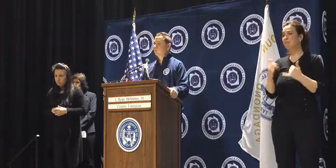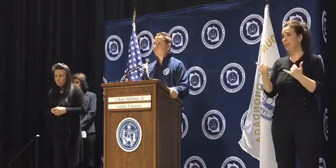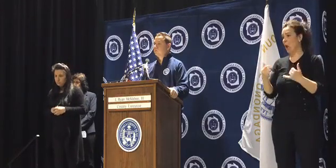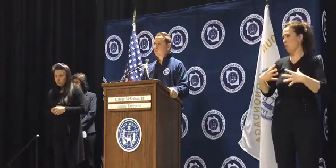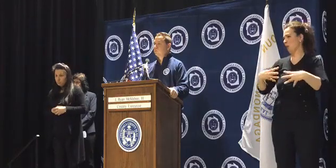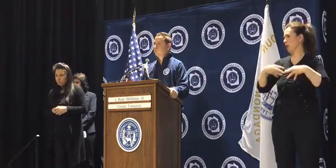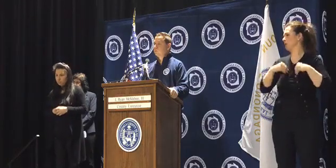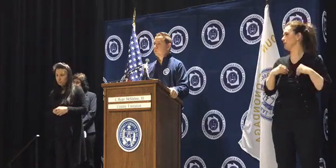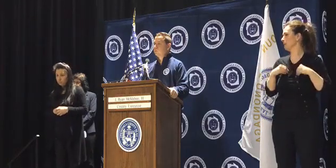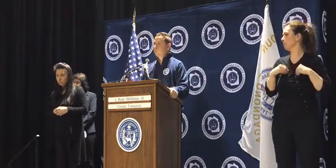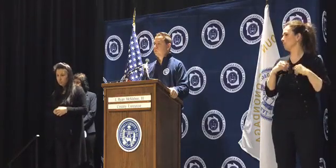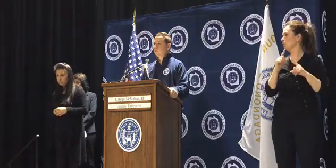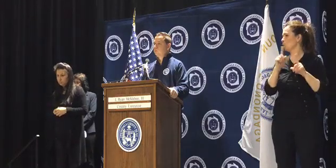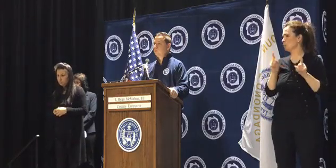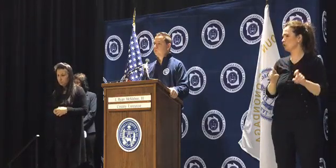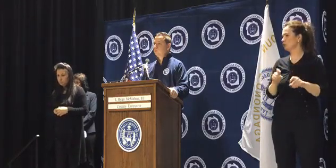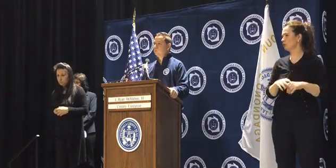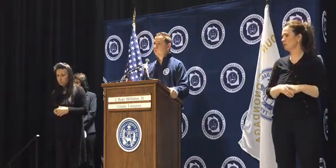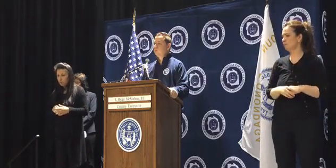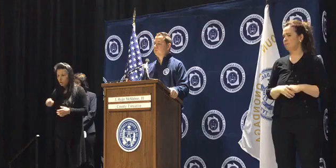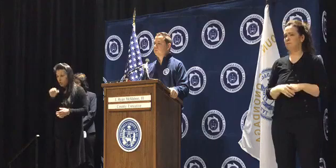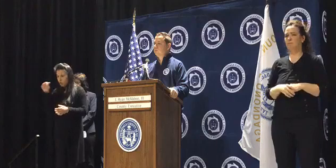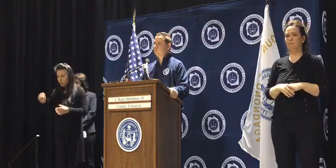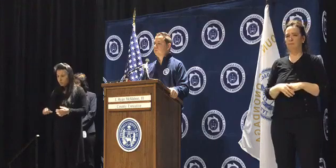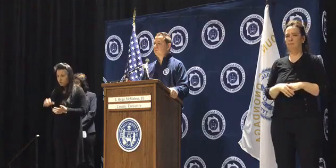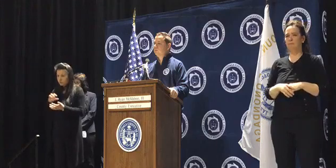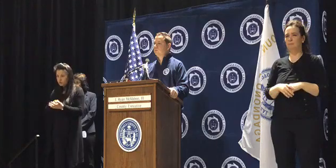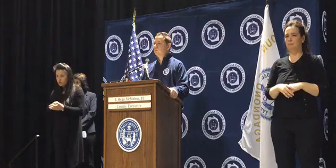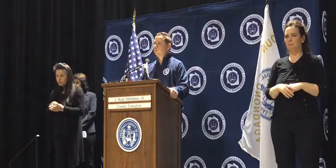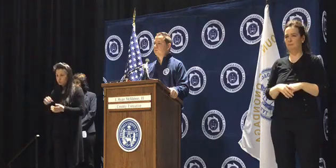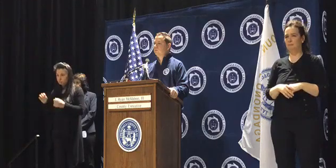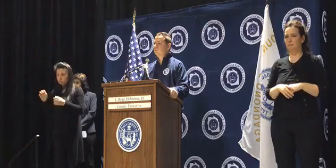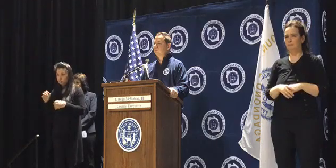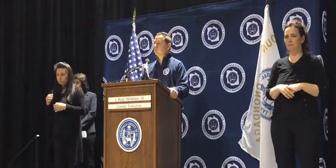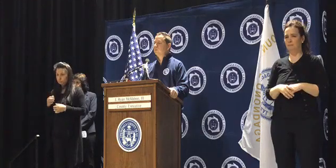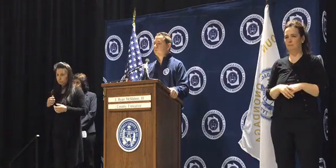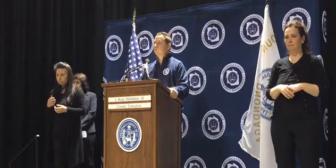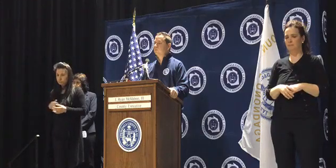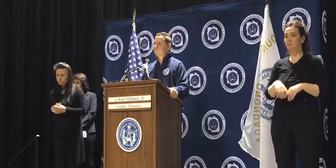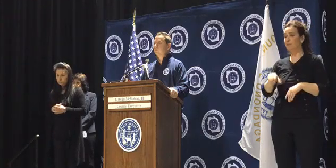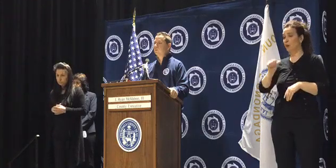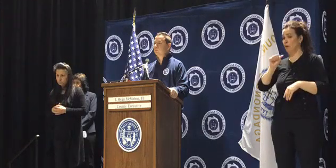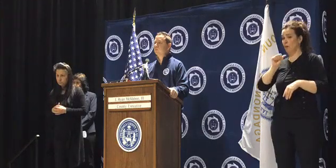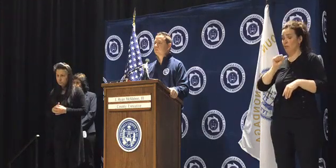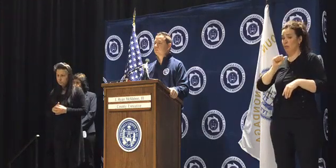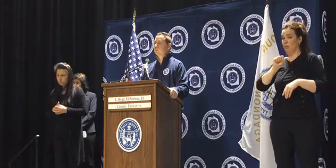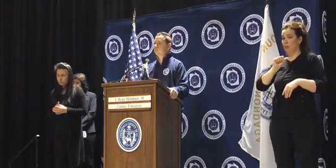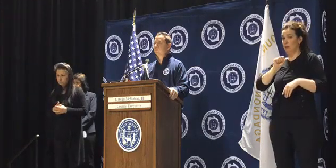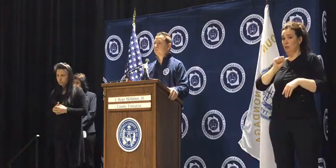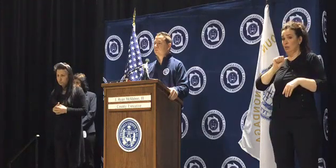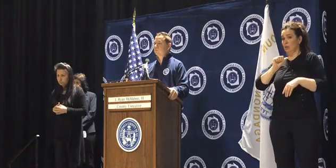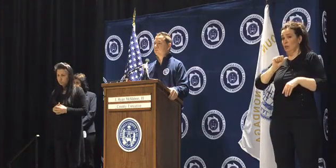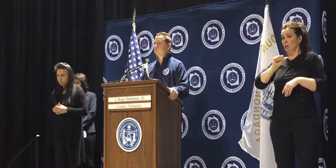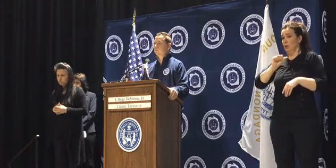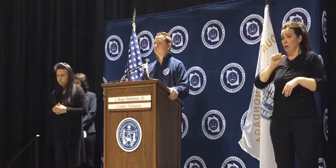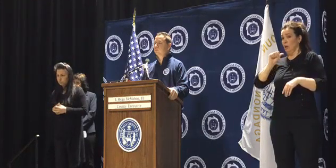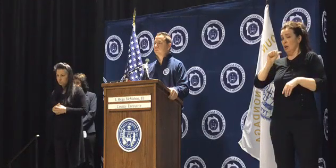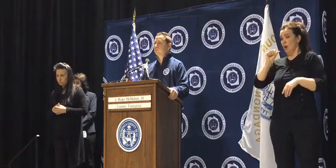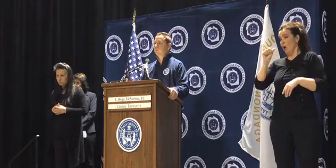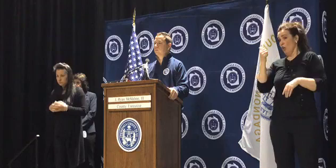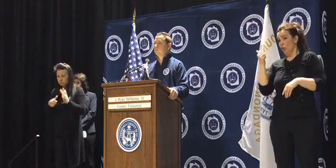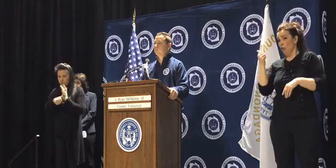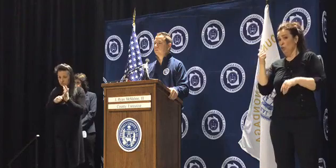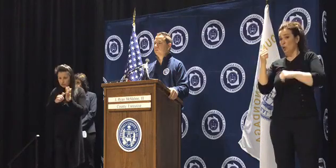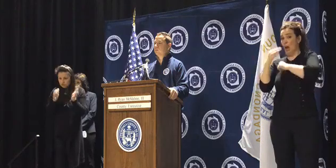In Albany and some other counties, we're seeing tests be limited. They're sort of rationing tests to people who are high risk